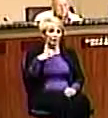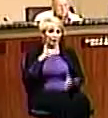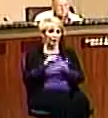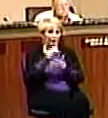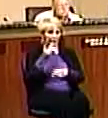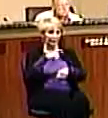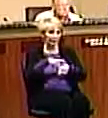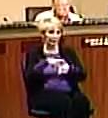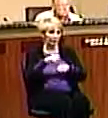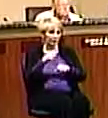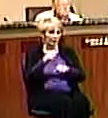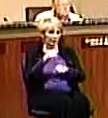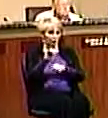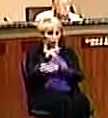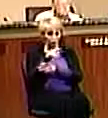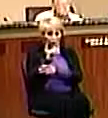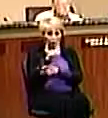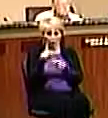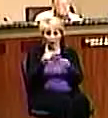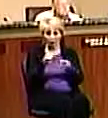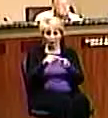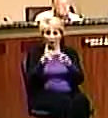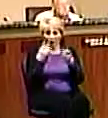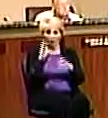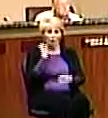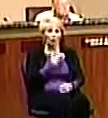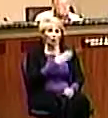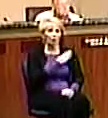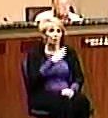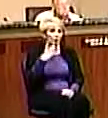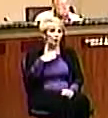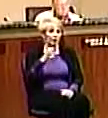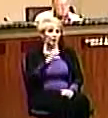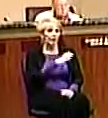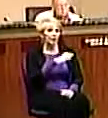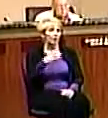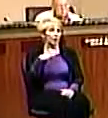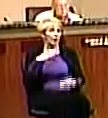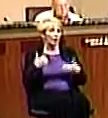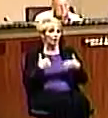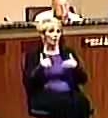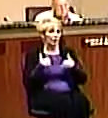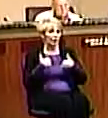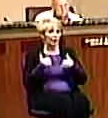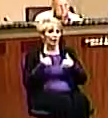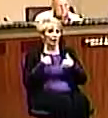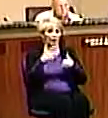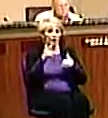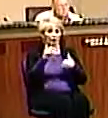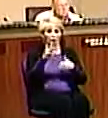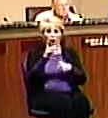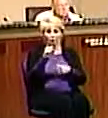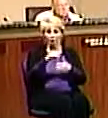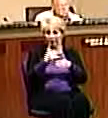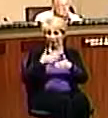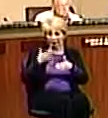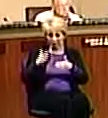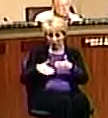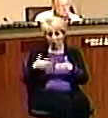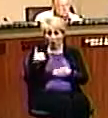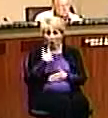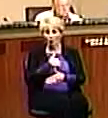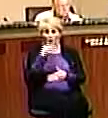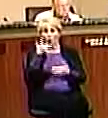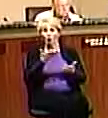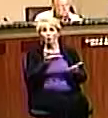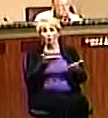the time in June is when a lot of our boards and commissions have terms that expire. We will